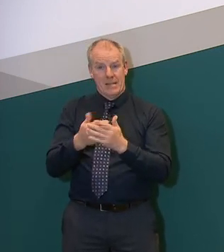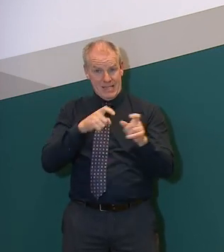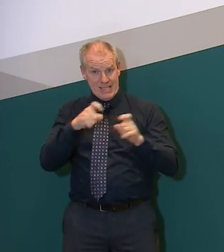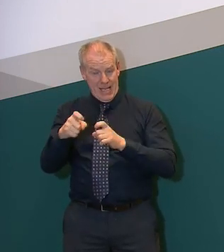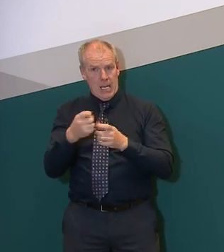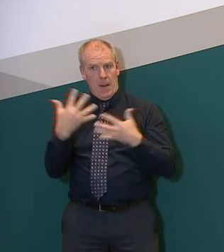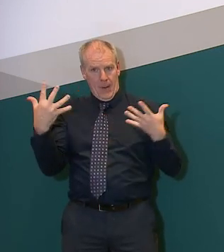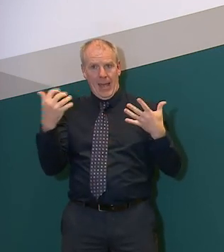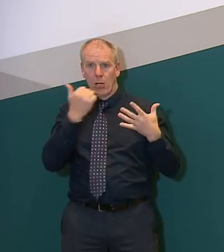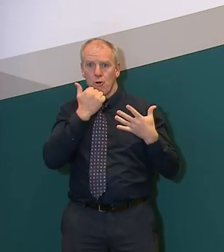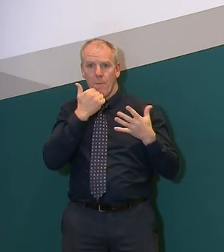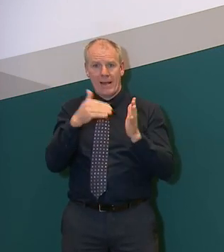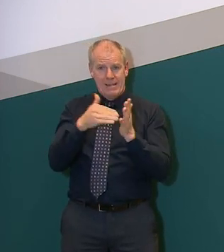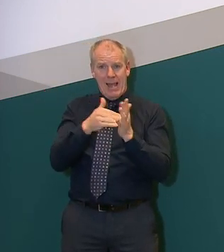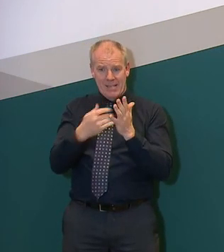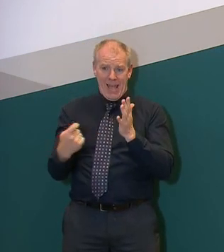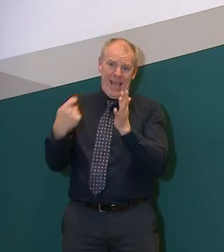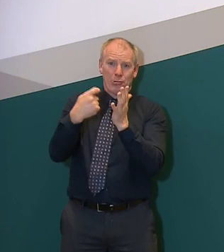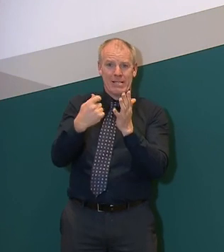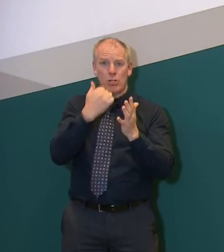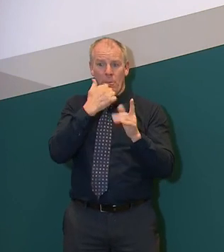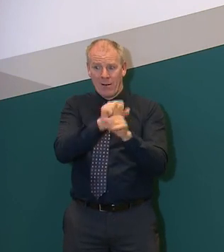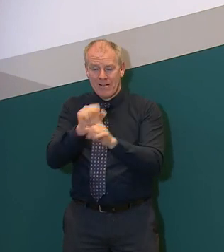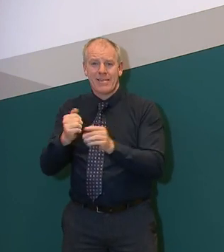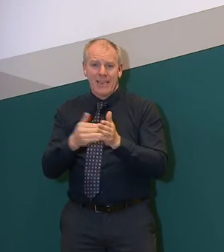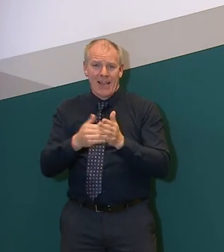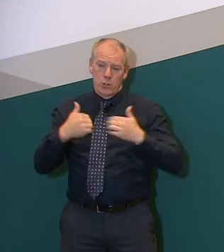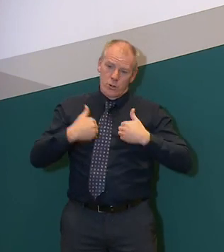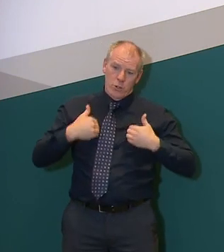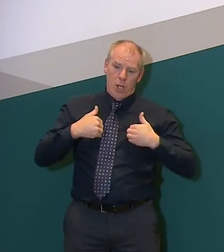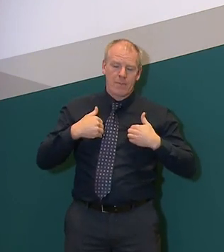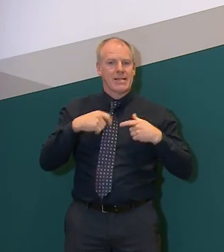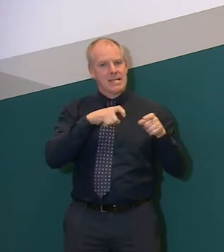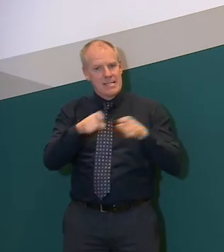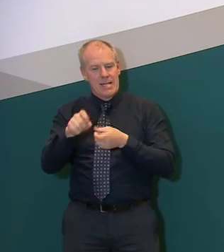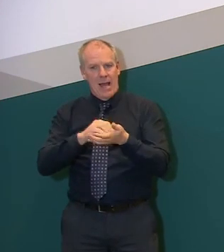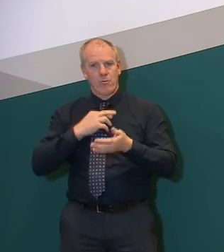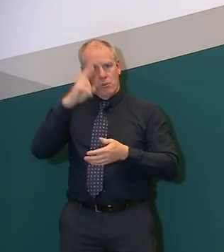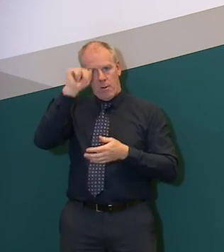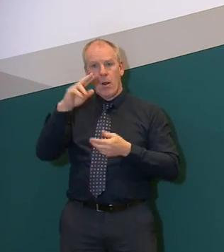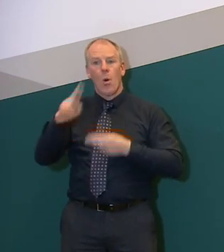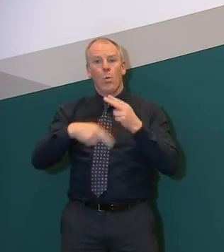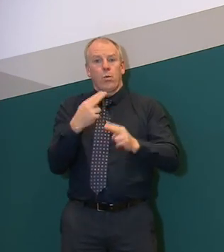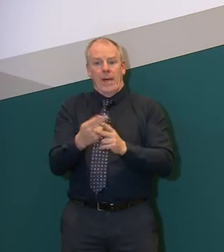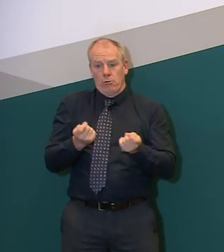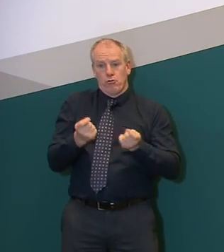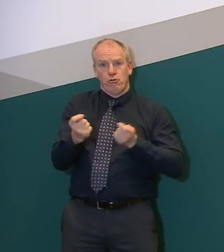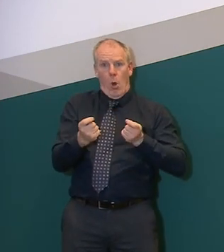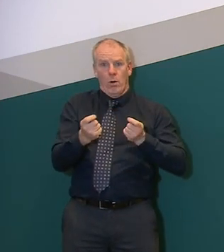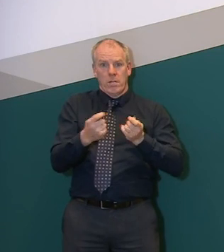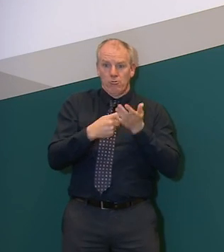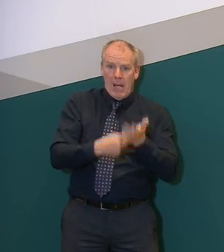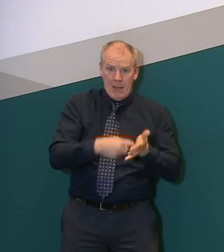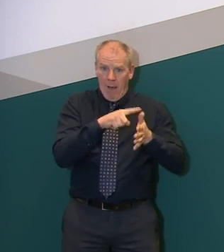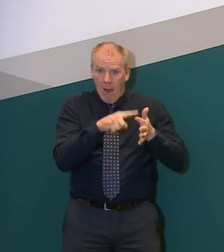that's a concern to be announcing any increase in cases at all, we have to remember that in an unmitigated scenario, we would have been looking